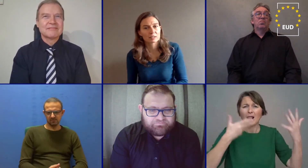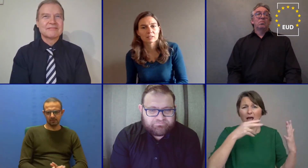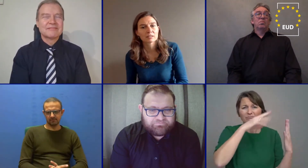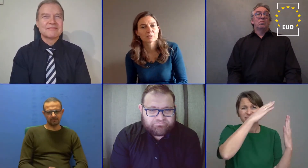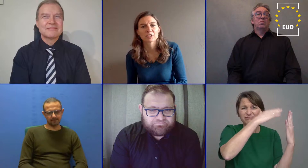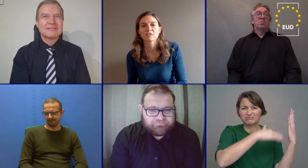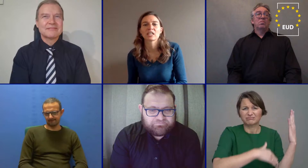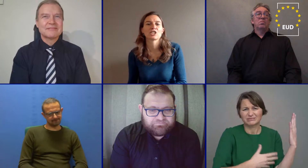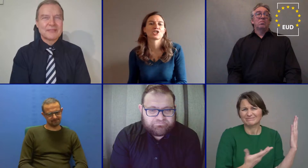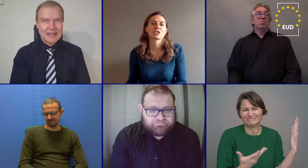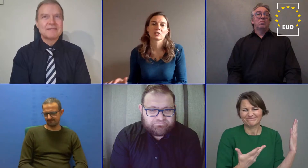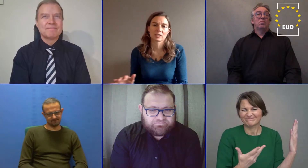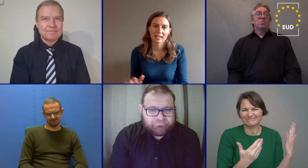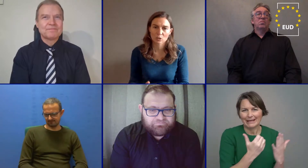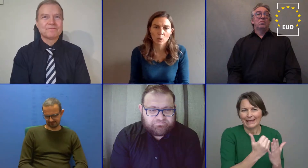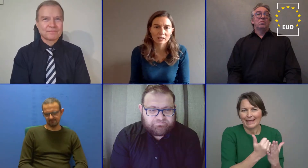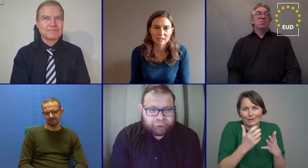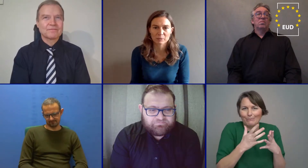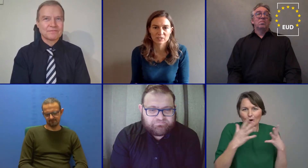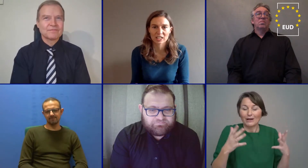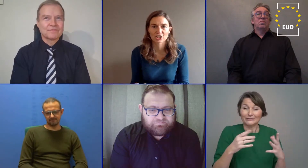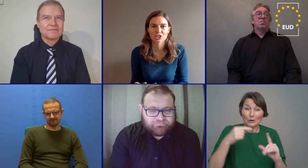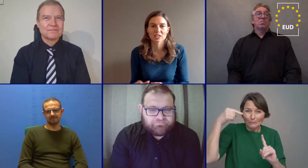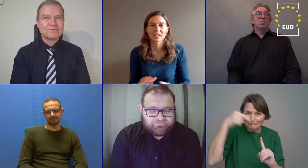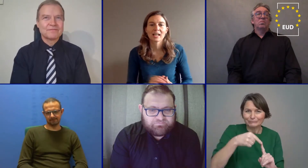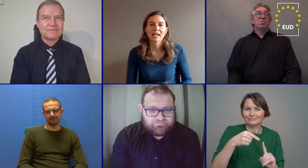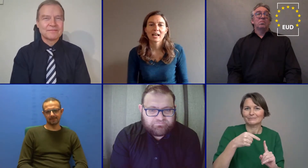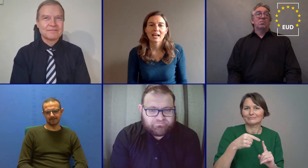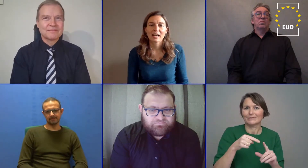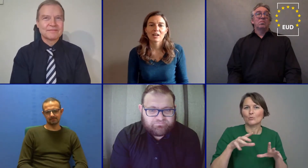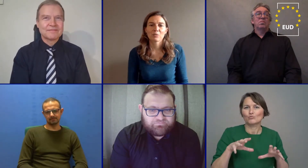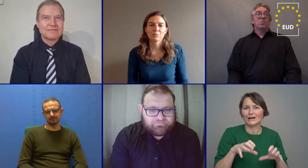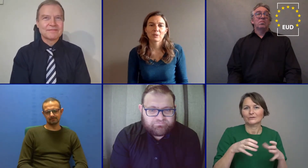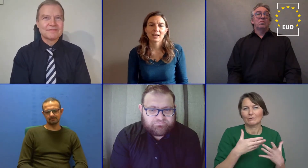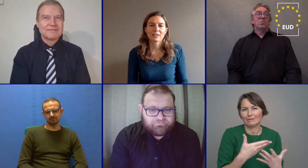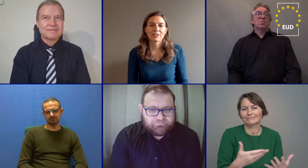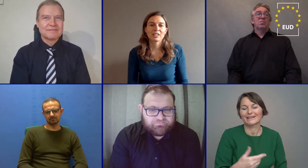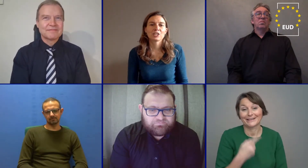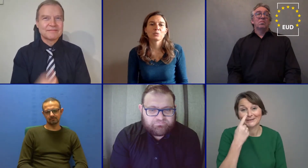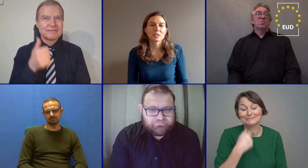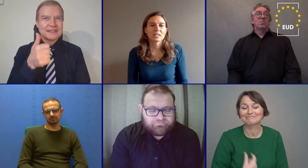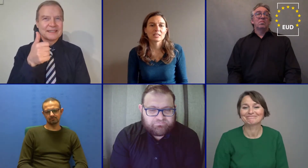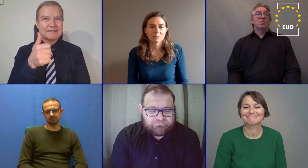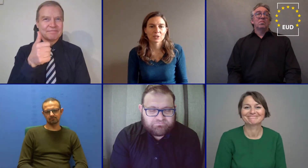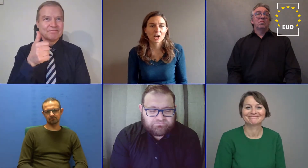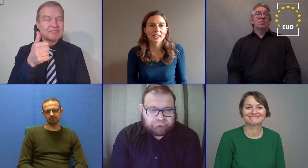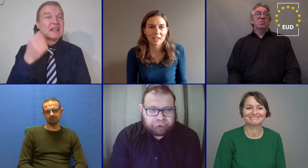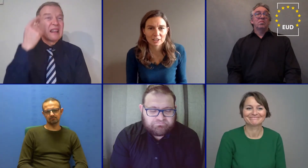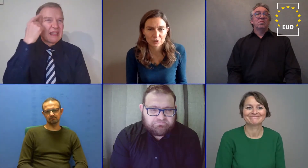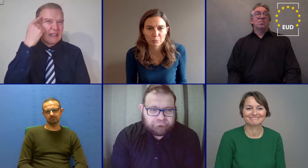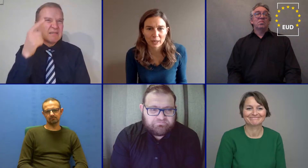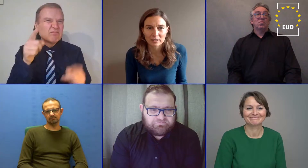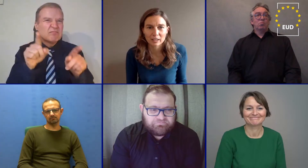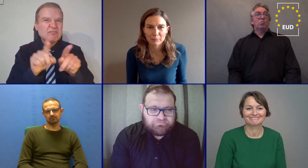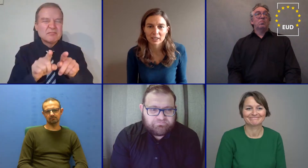technical specifications and quality specifications. I think you need the guidelines for the practical